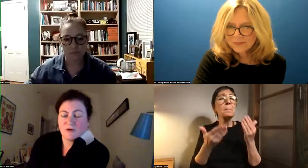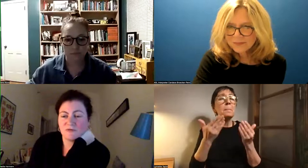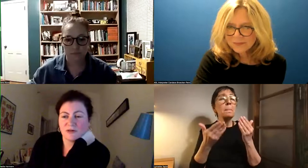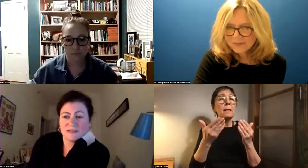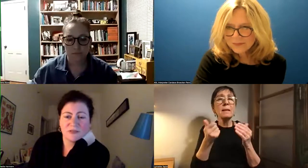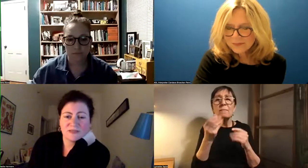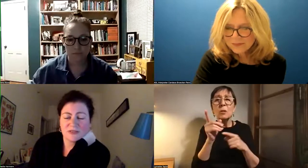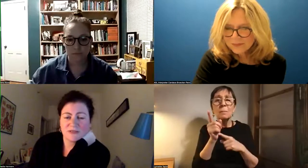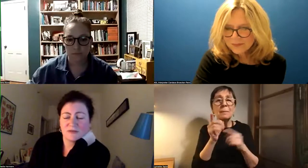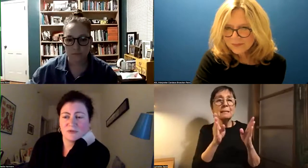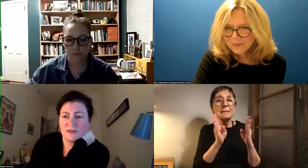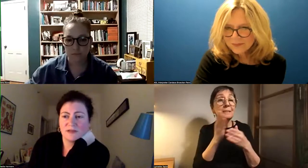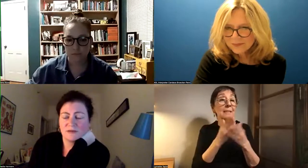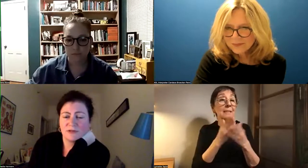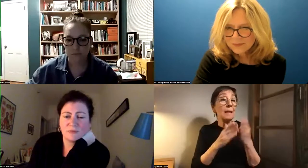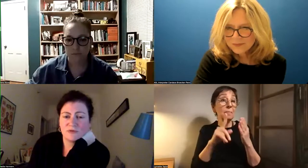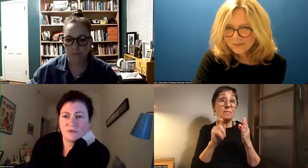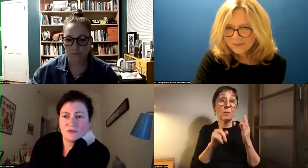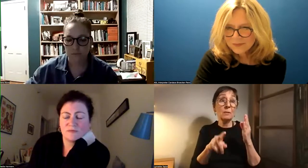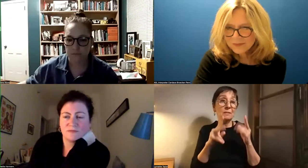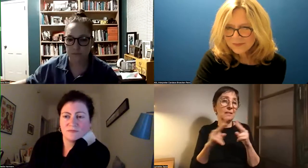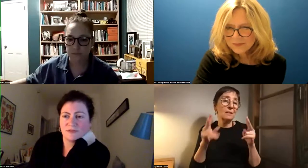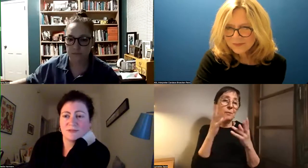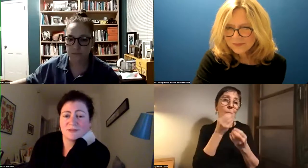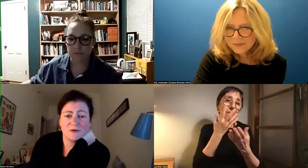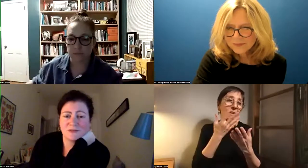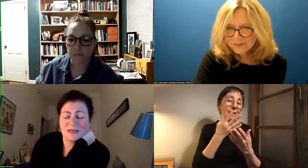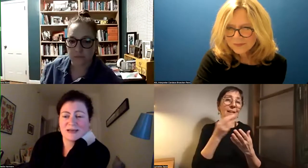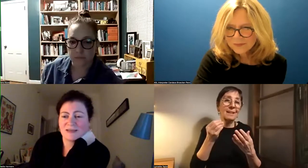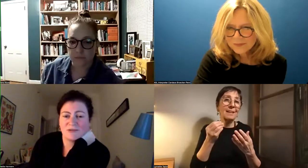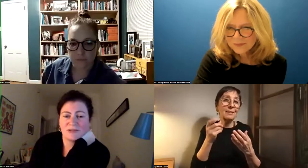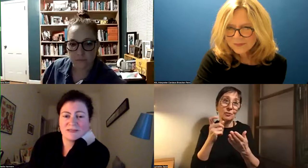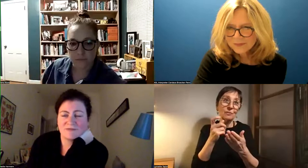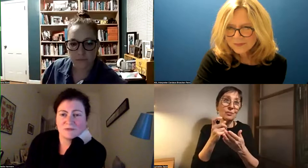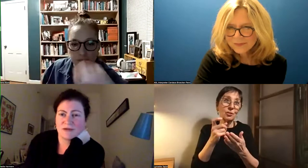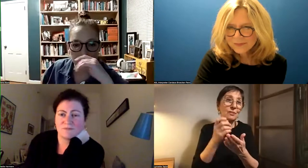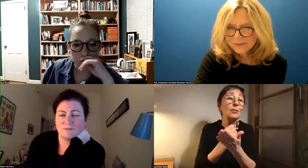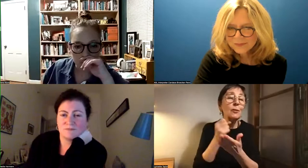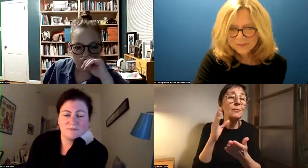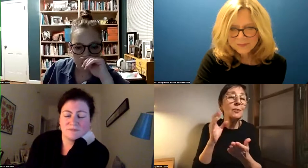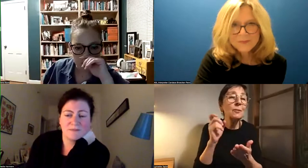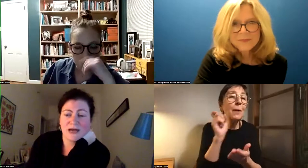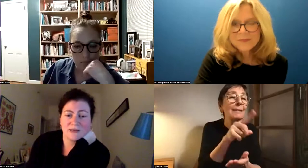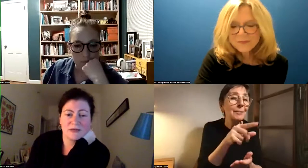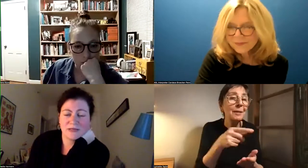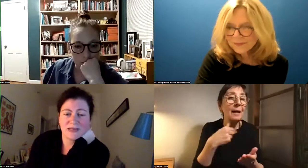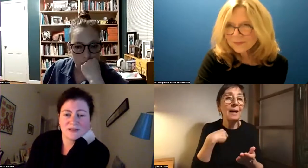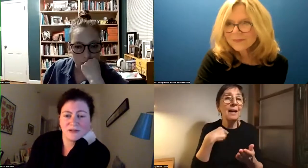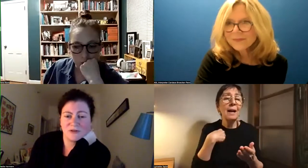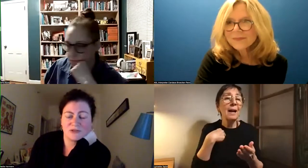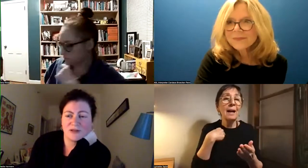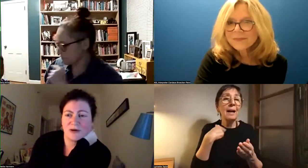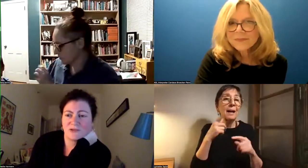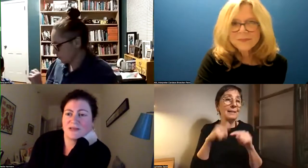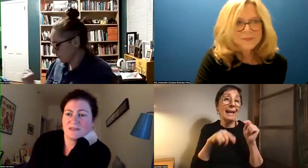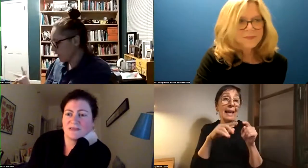minutes over because some of these questions are really, really beautiful and deserve to be asked. I realize I'm not going to be able to get to all of